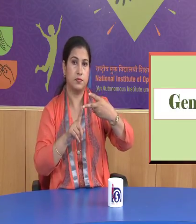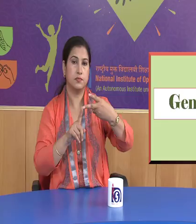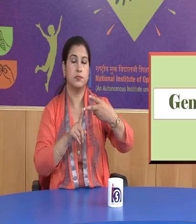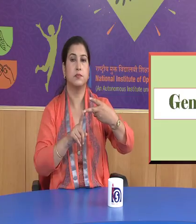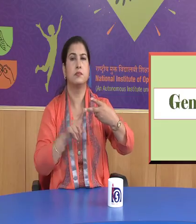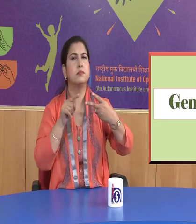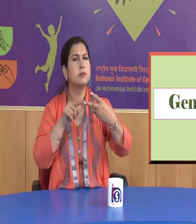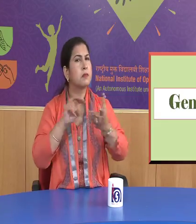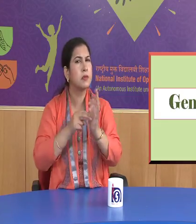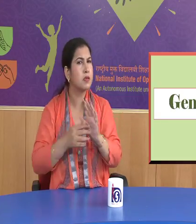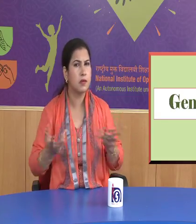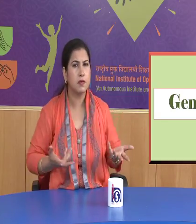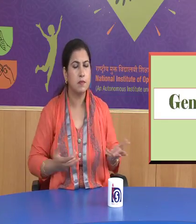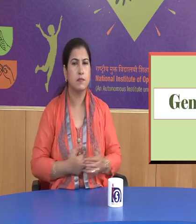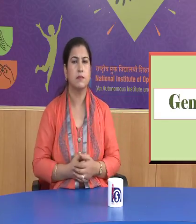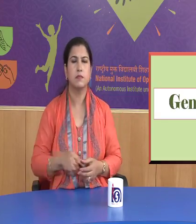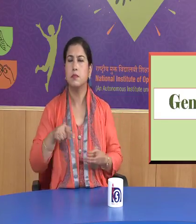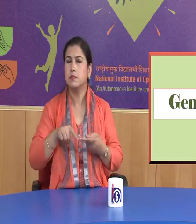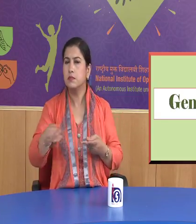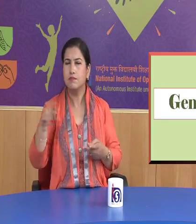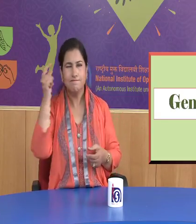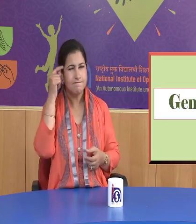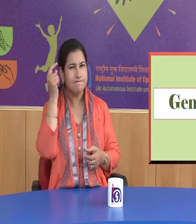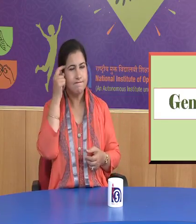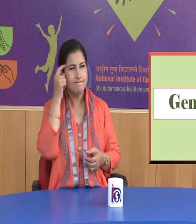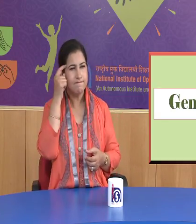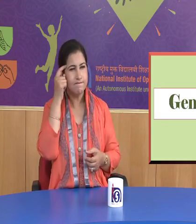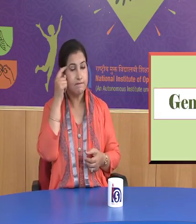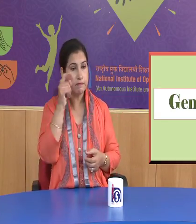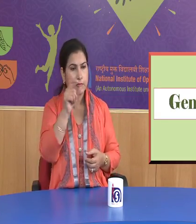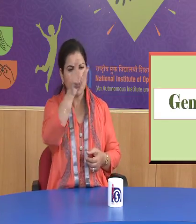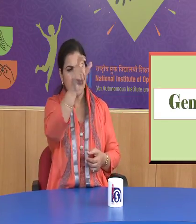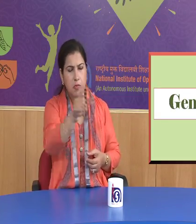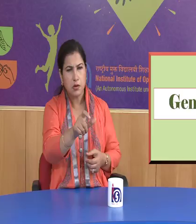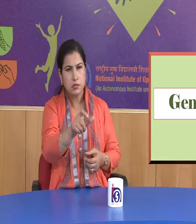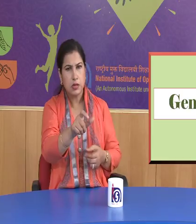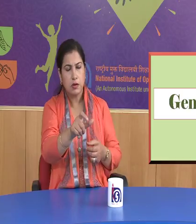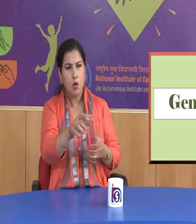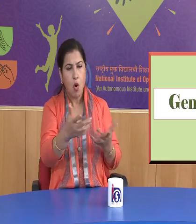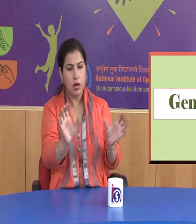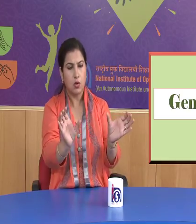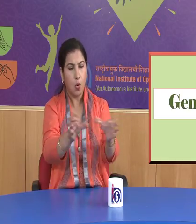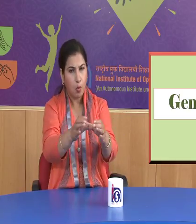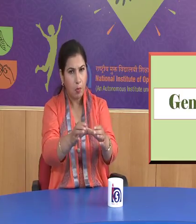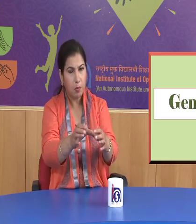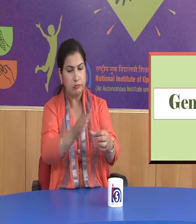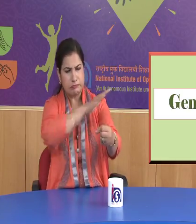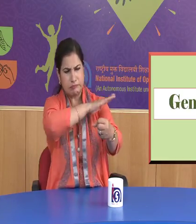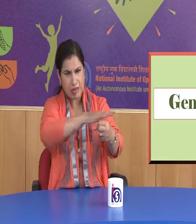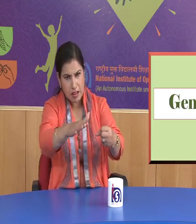It means to intentionally kill a particular group of people due to their country,